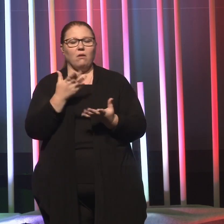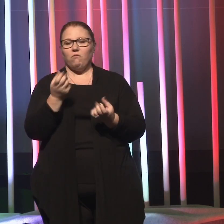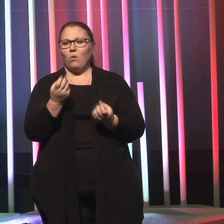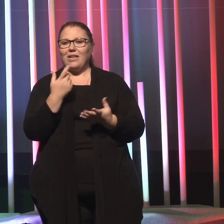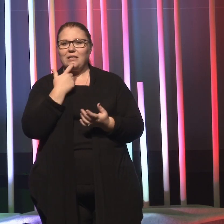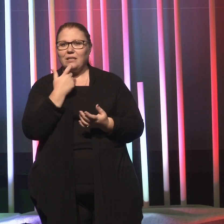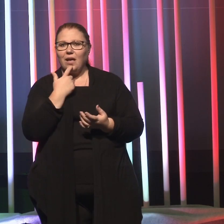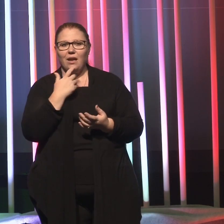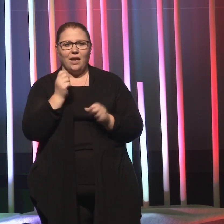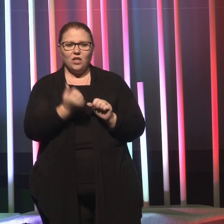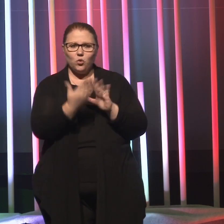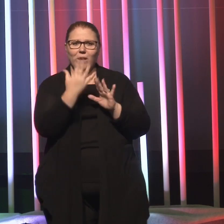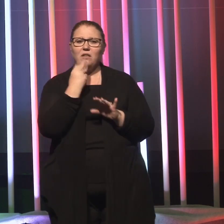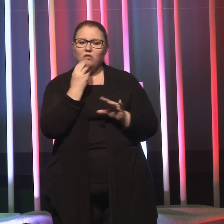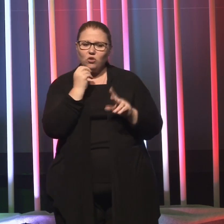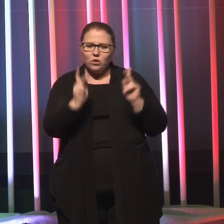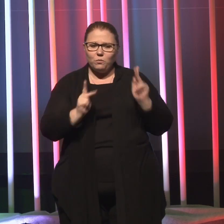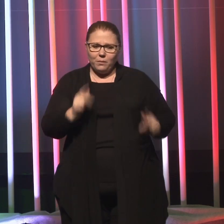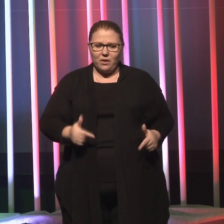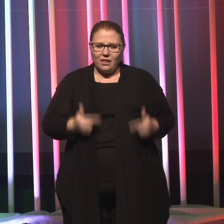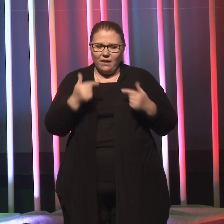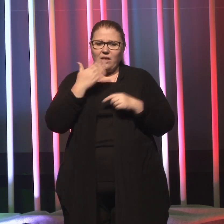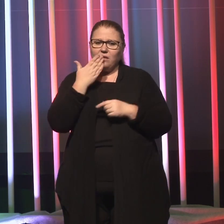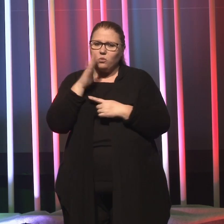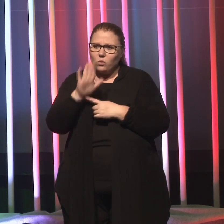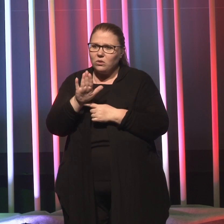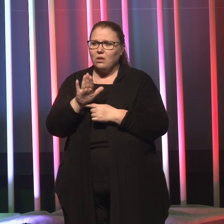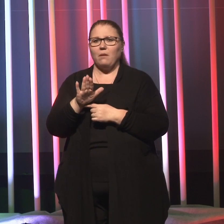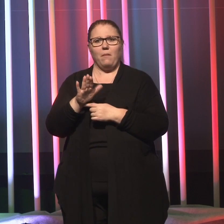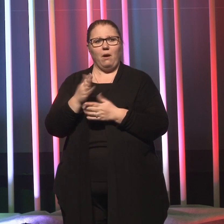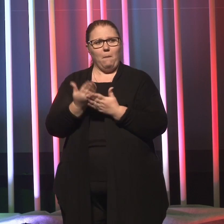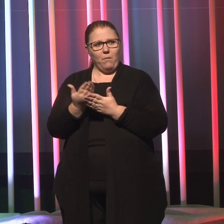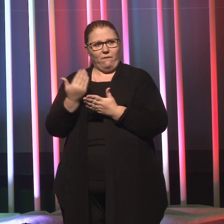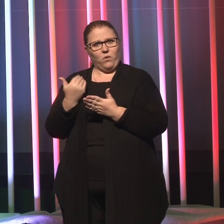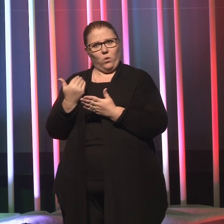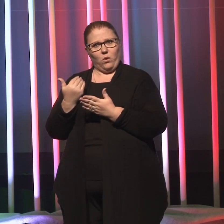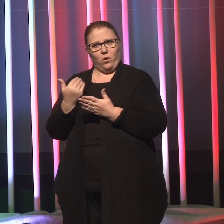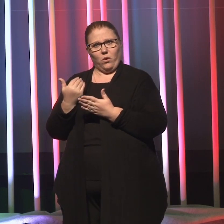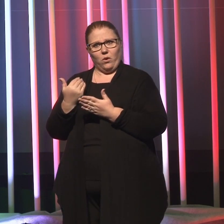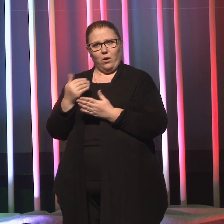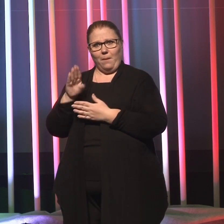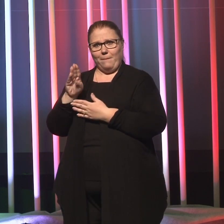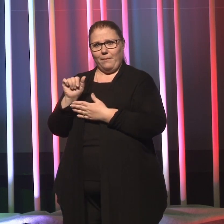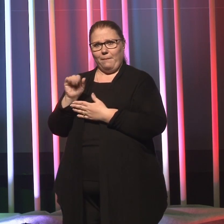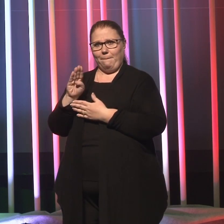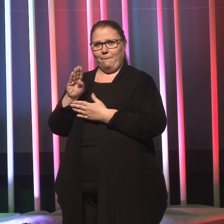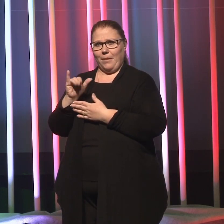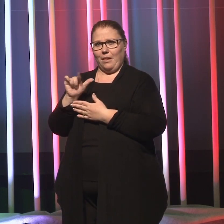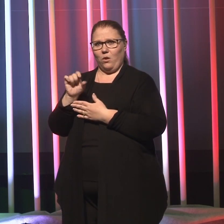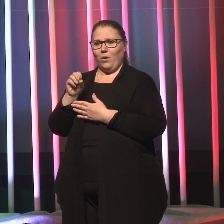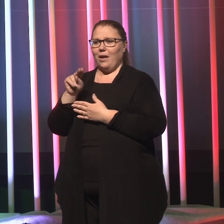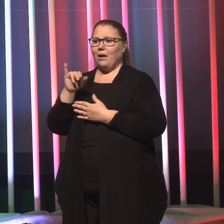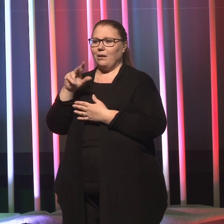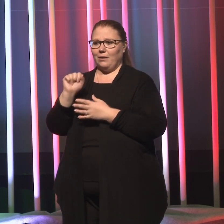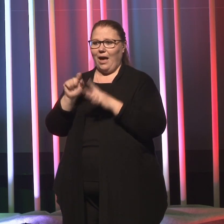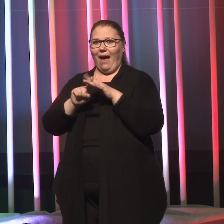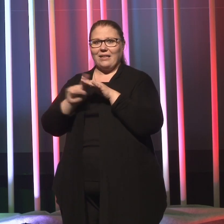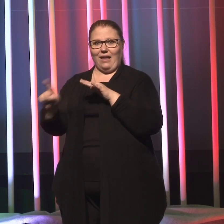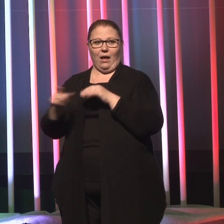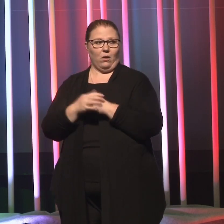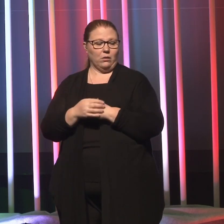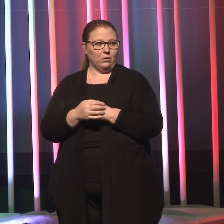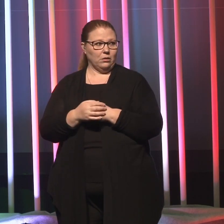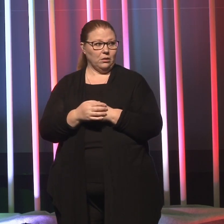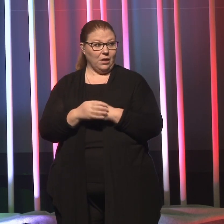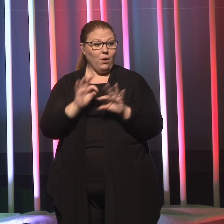for. And he's addressing Jews that are living in Jerusalem prior to the Babylonian exile, prior to the destruction of the city. Now, he was a